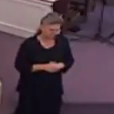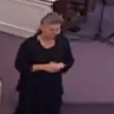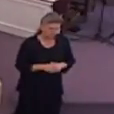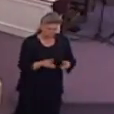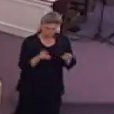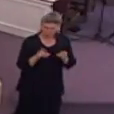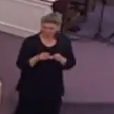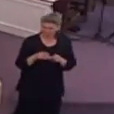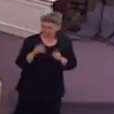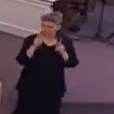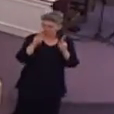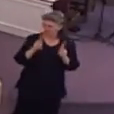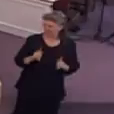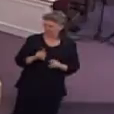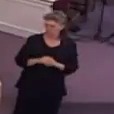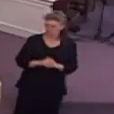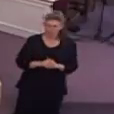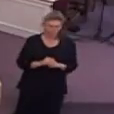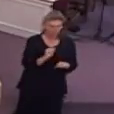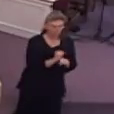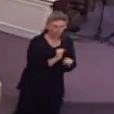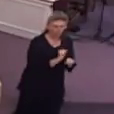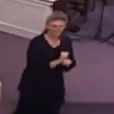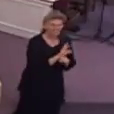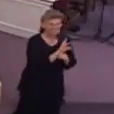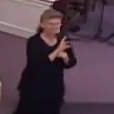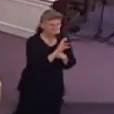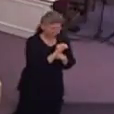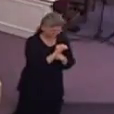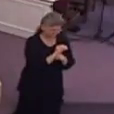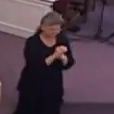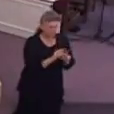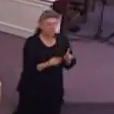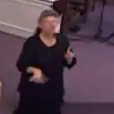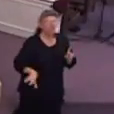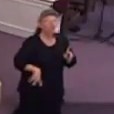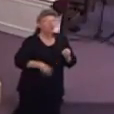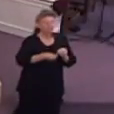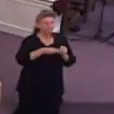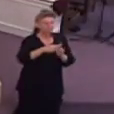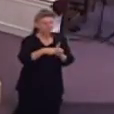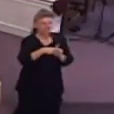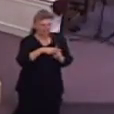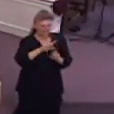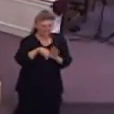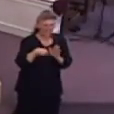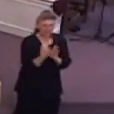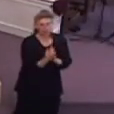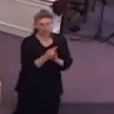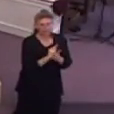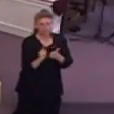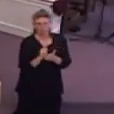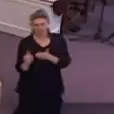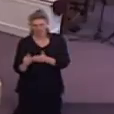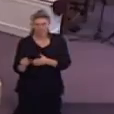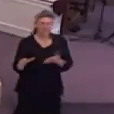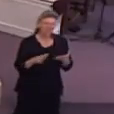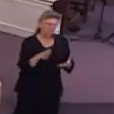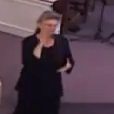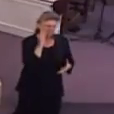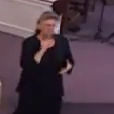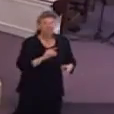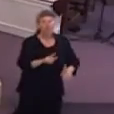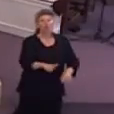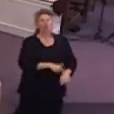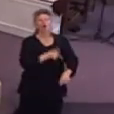the individual who may be working 60 plus hours a week and maybe has done that for a long time and it